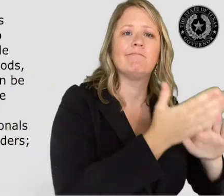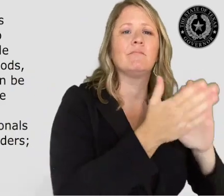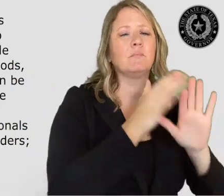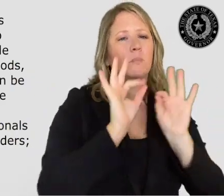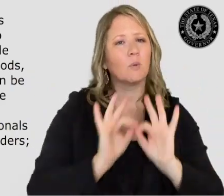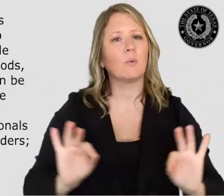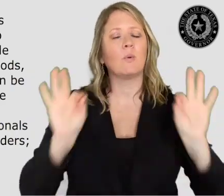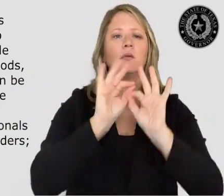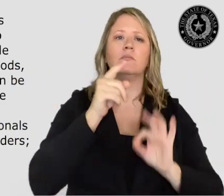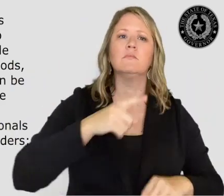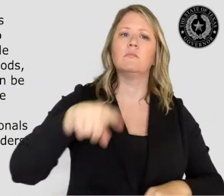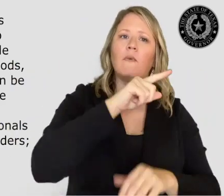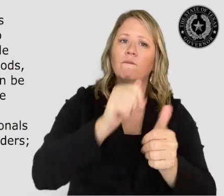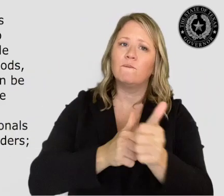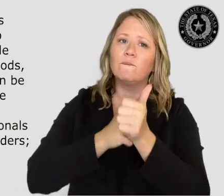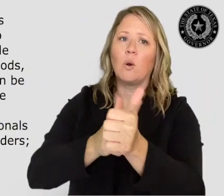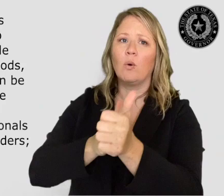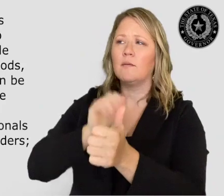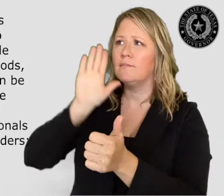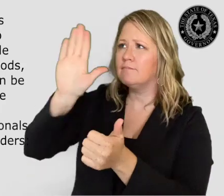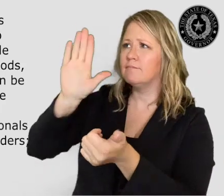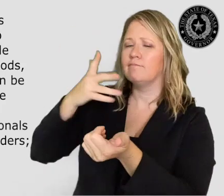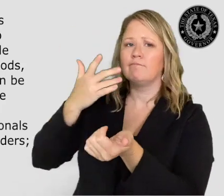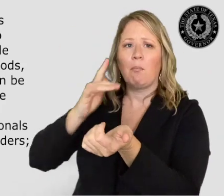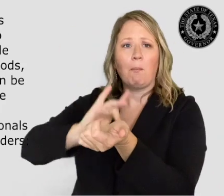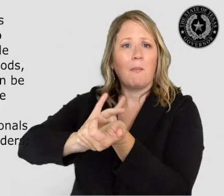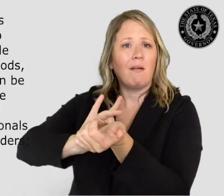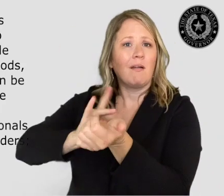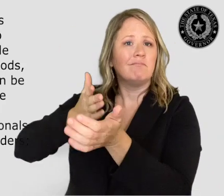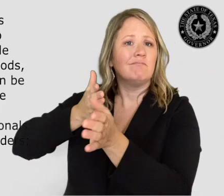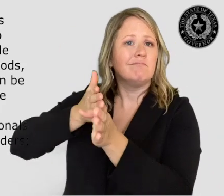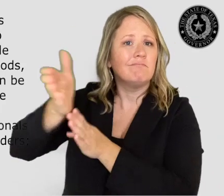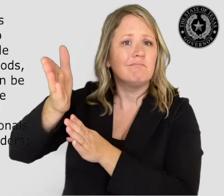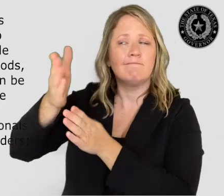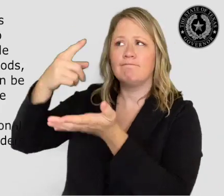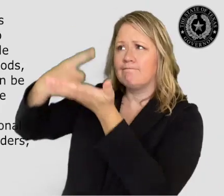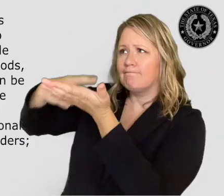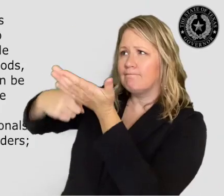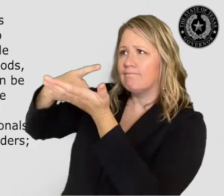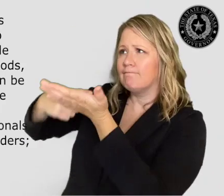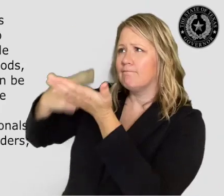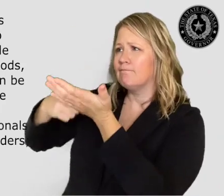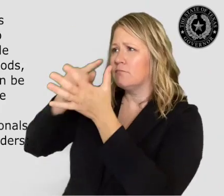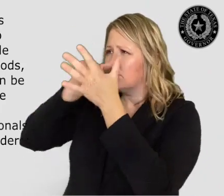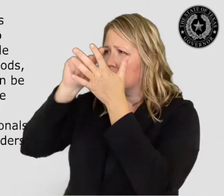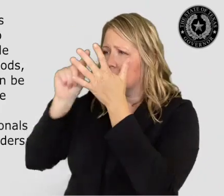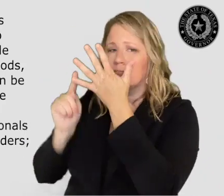of medical professionals and business leaders, and